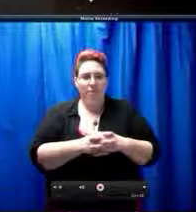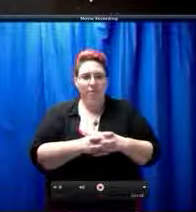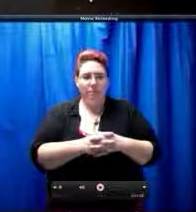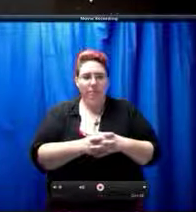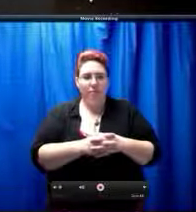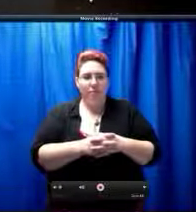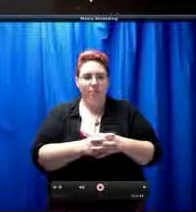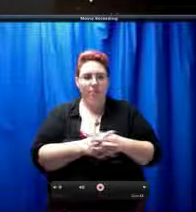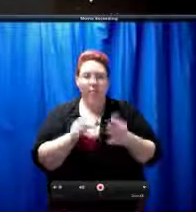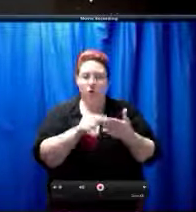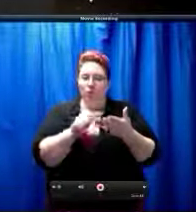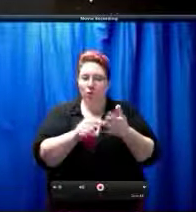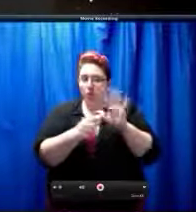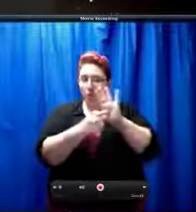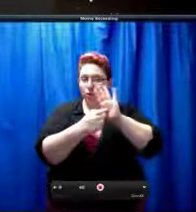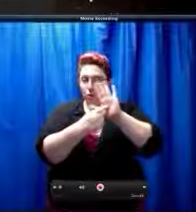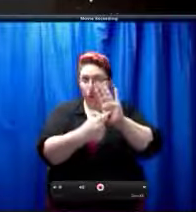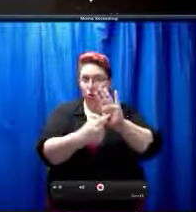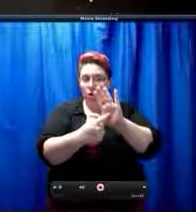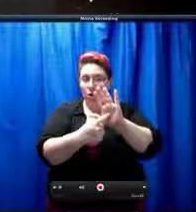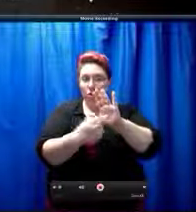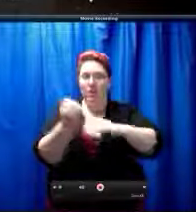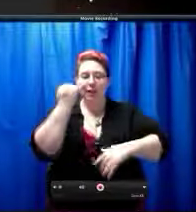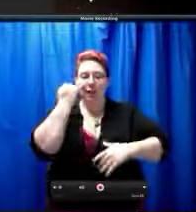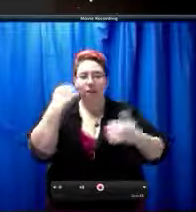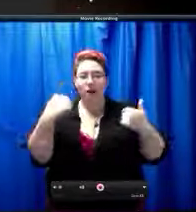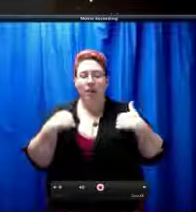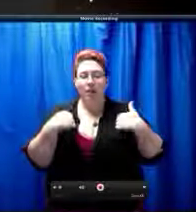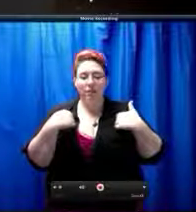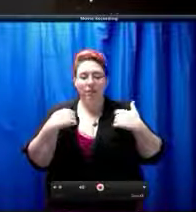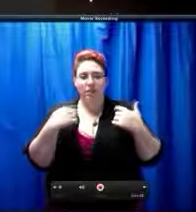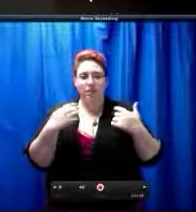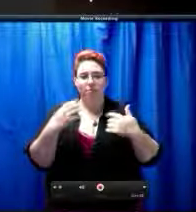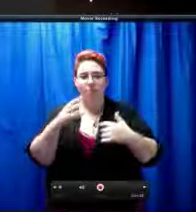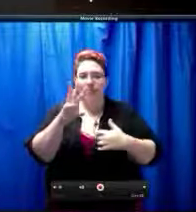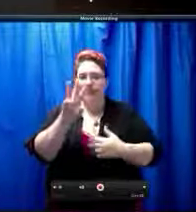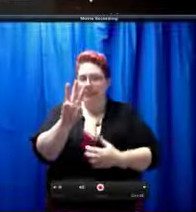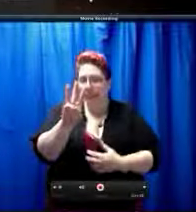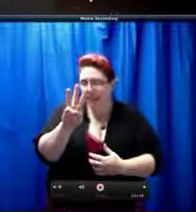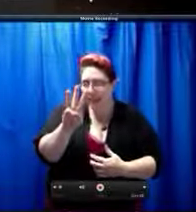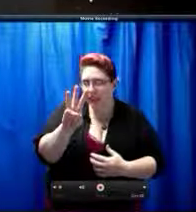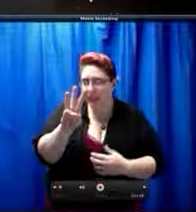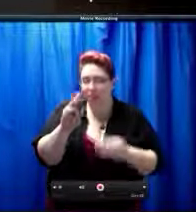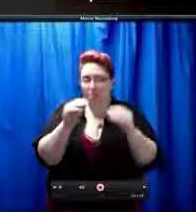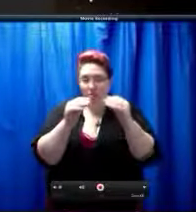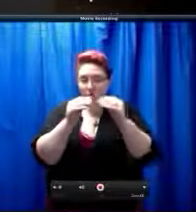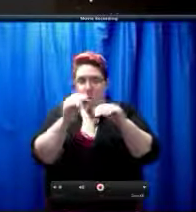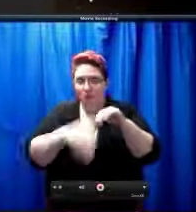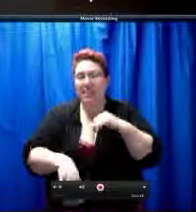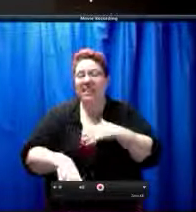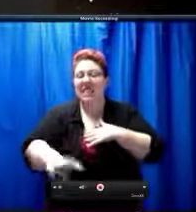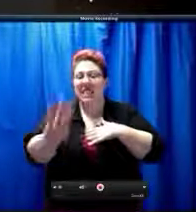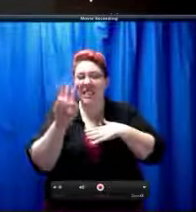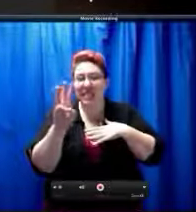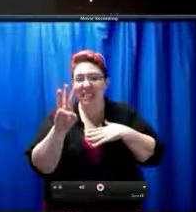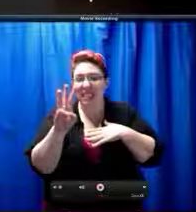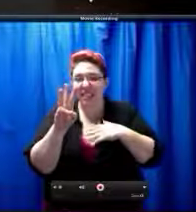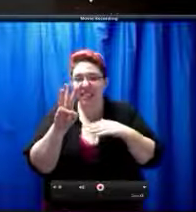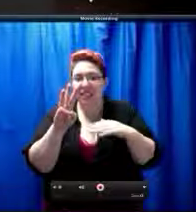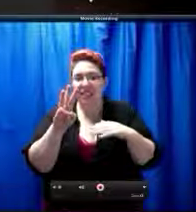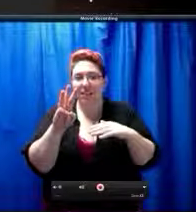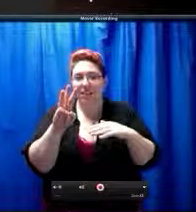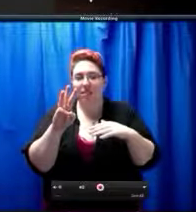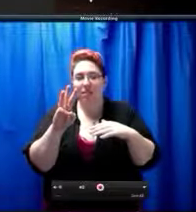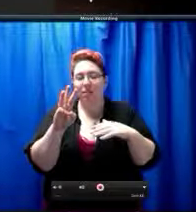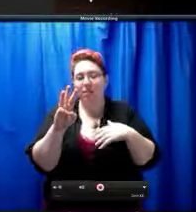got 8.6 times more likelihood to get the oral cancer. If you've got 1 to 5, you're 2 times more likely, and smoking 3 times